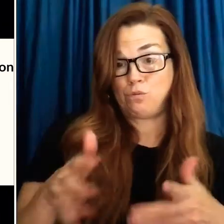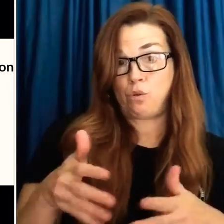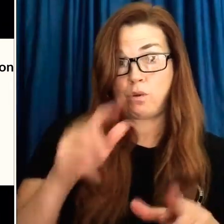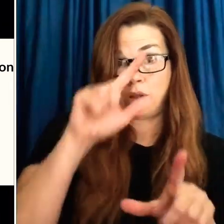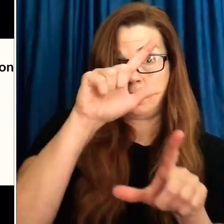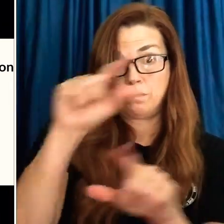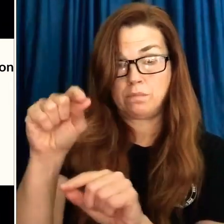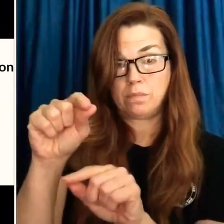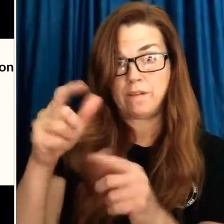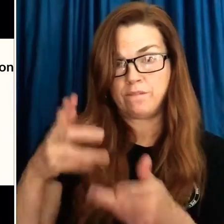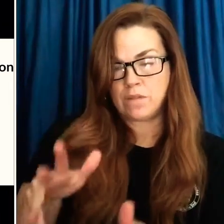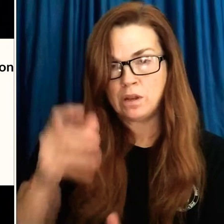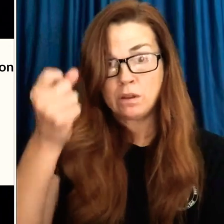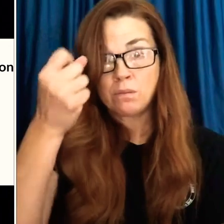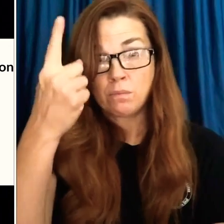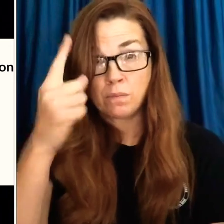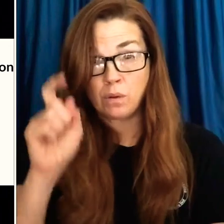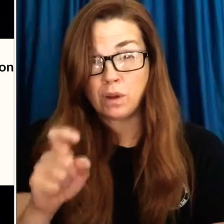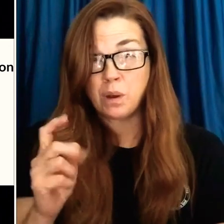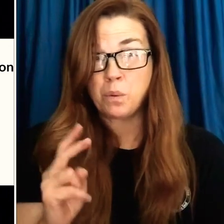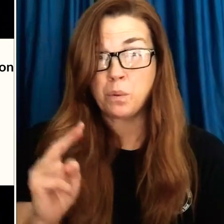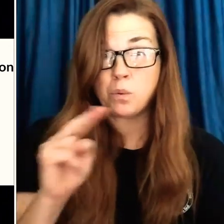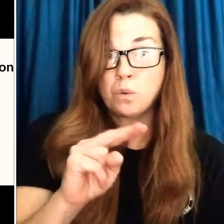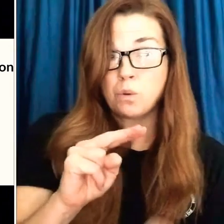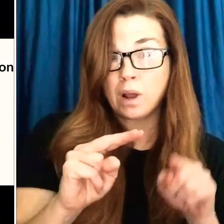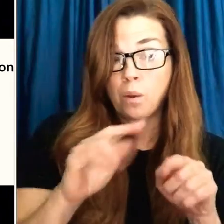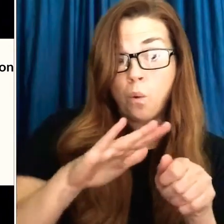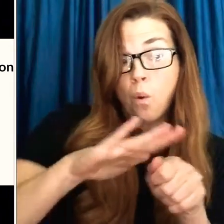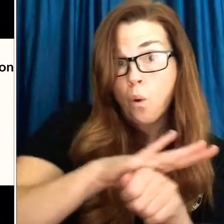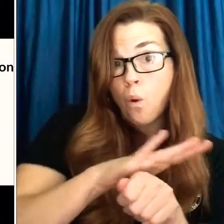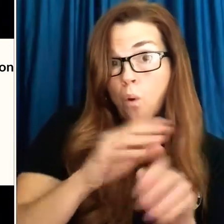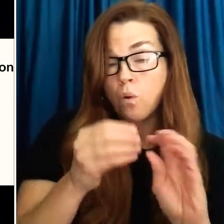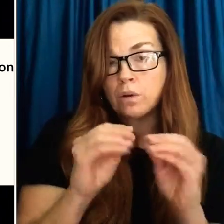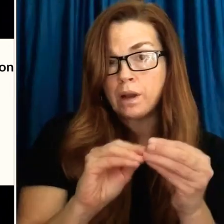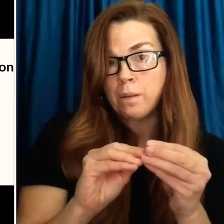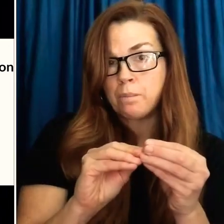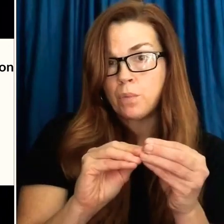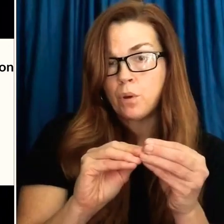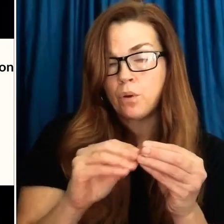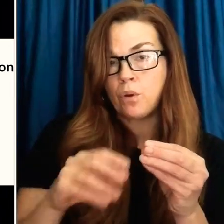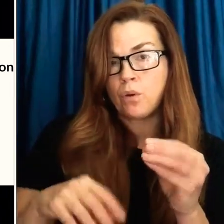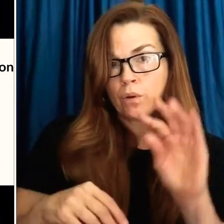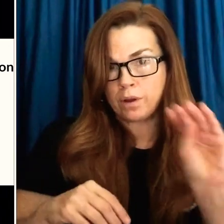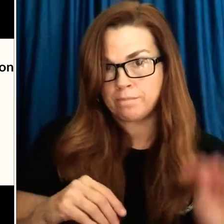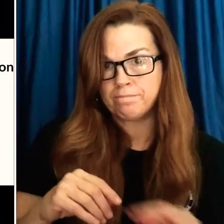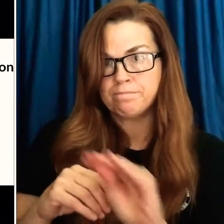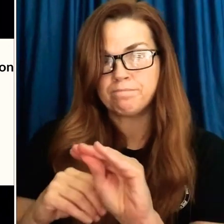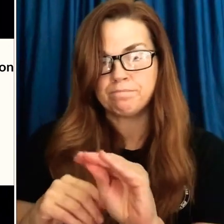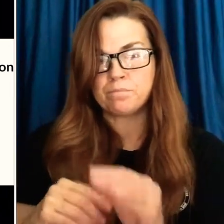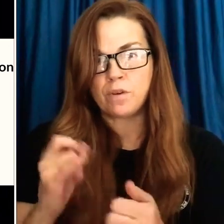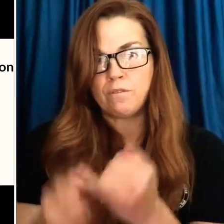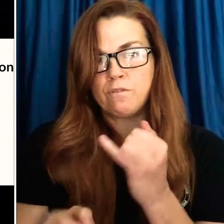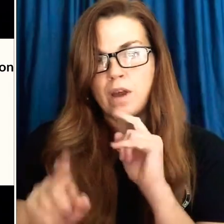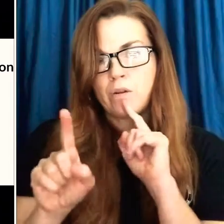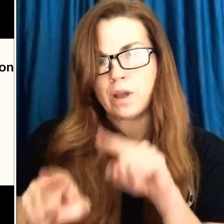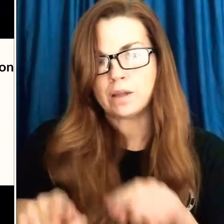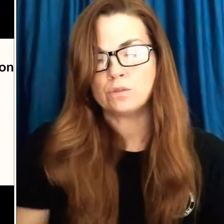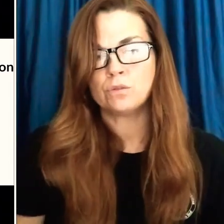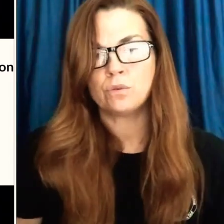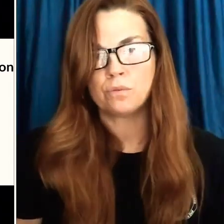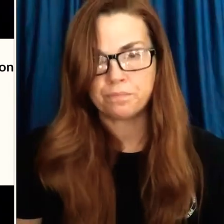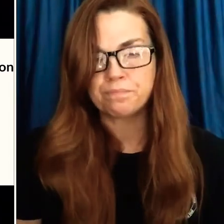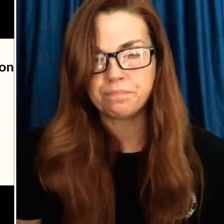possible. But we still have to remember about our whole number. So our final answer has to include that whole number. So I'm going to